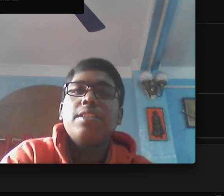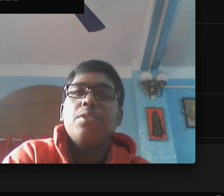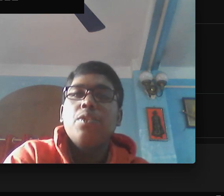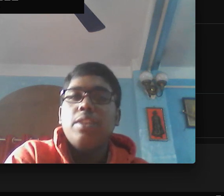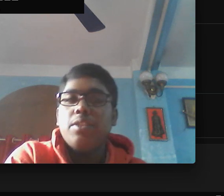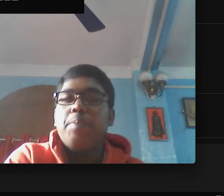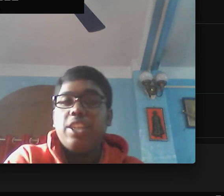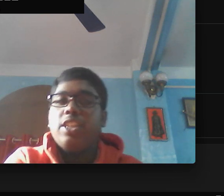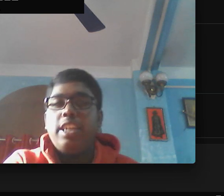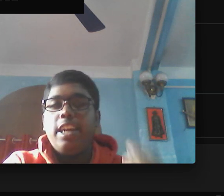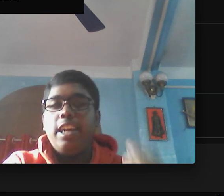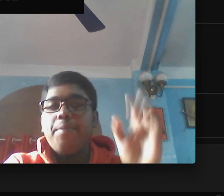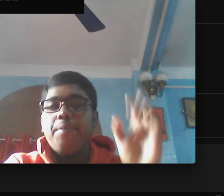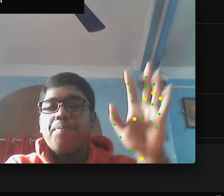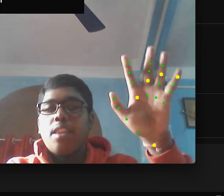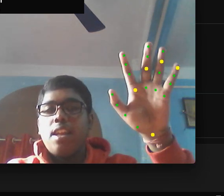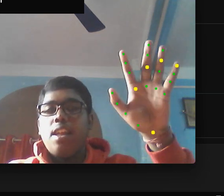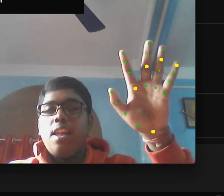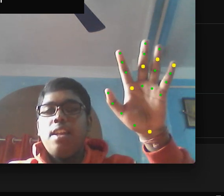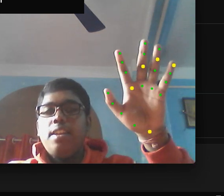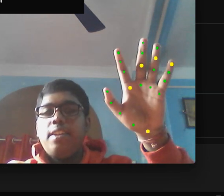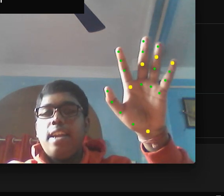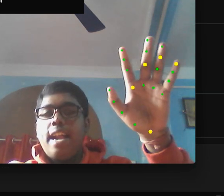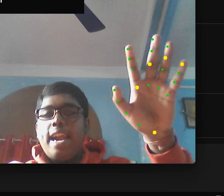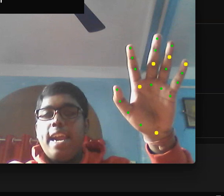170-65 FPS. So let us go over to the prediction area.